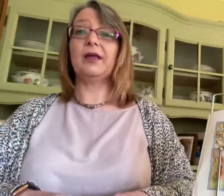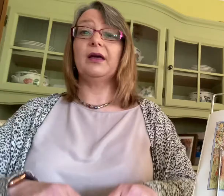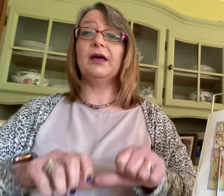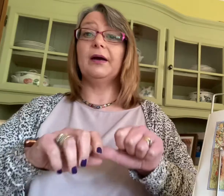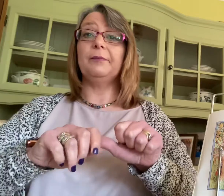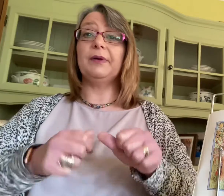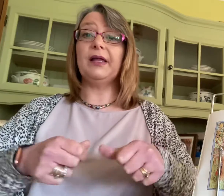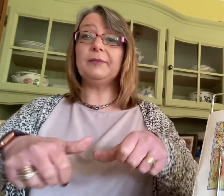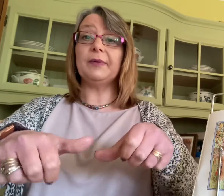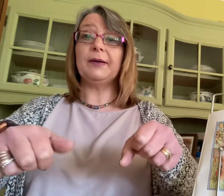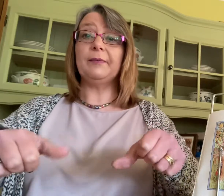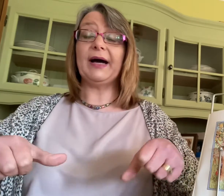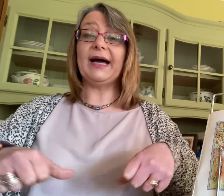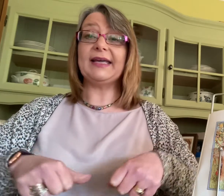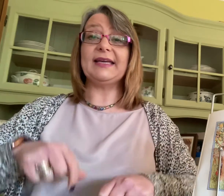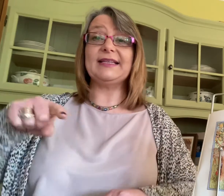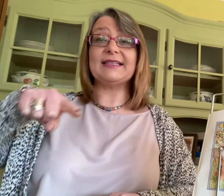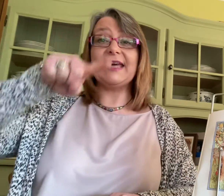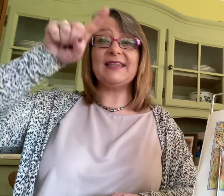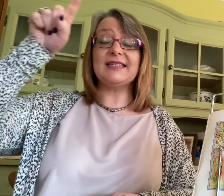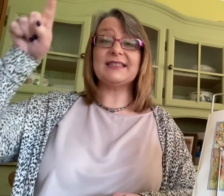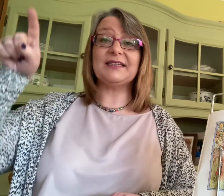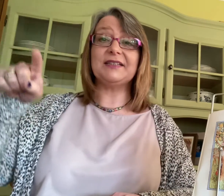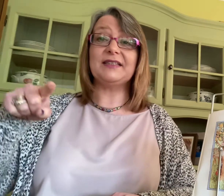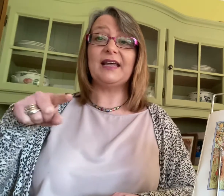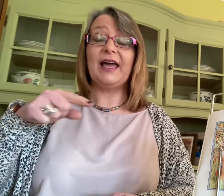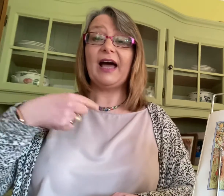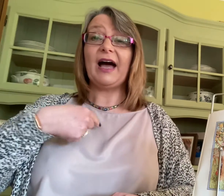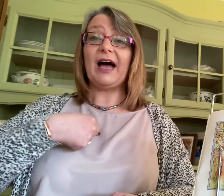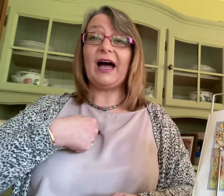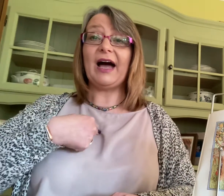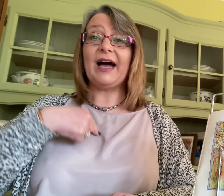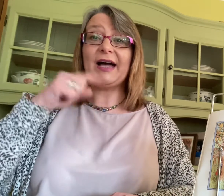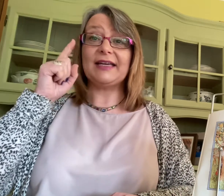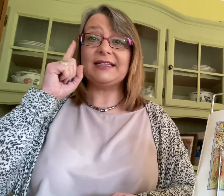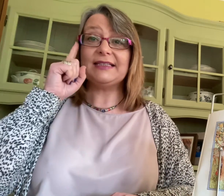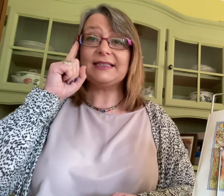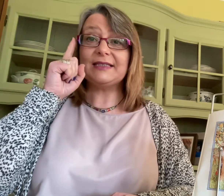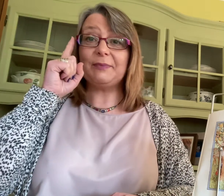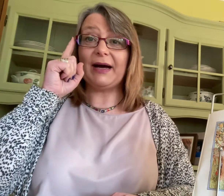Plum Pie is in the sun. I spy